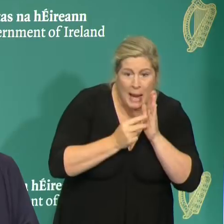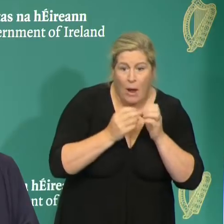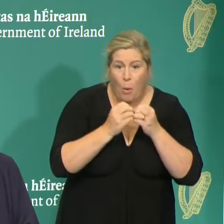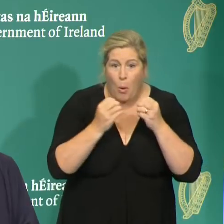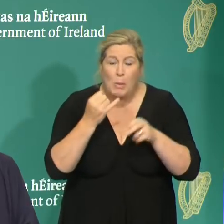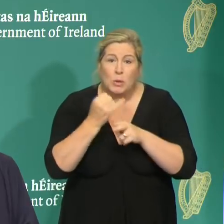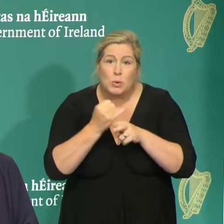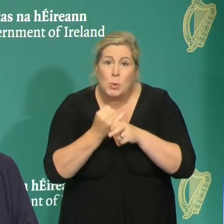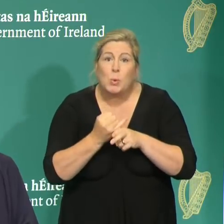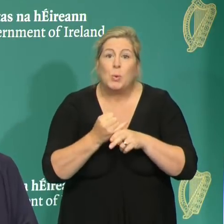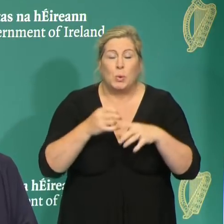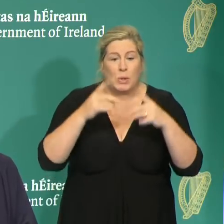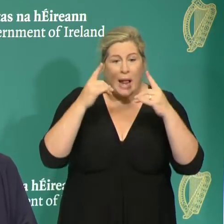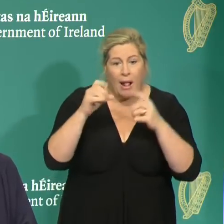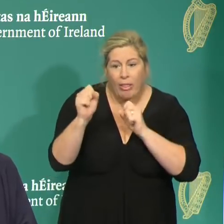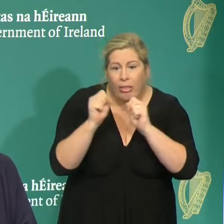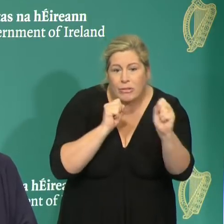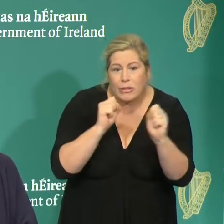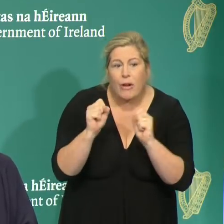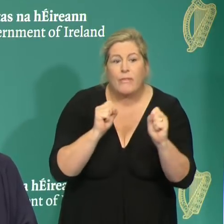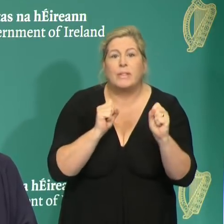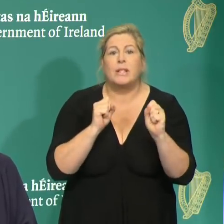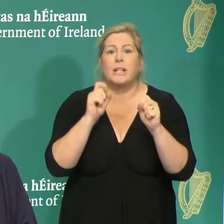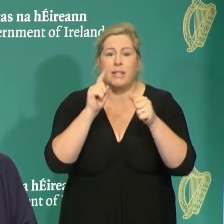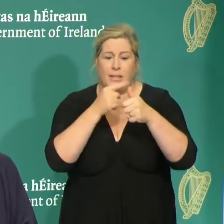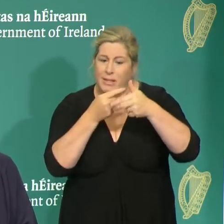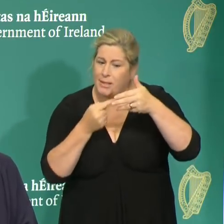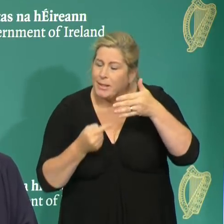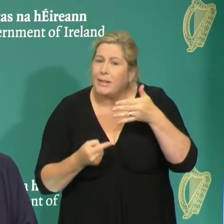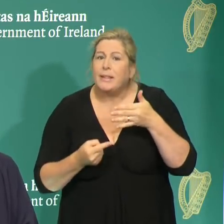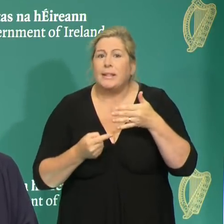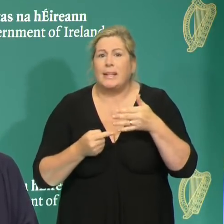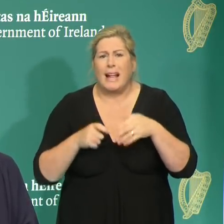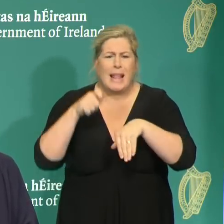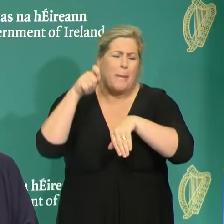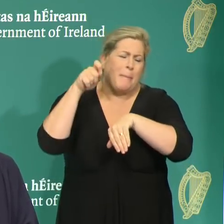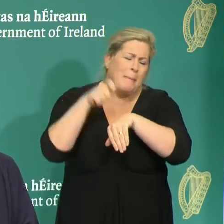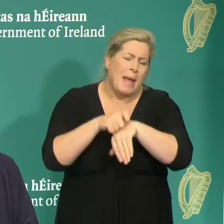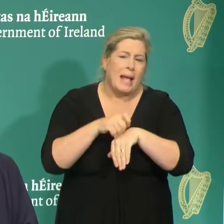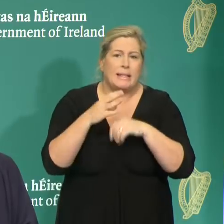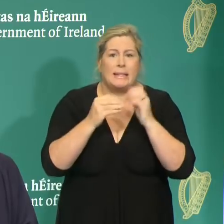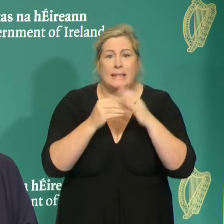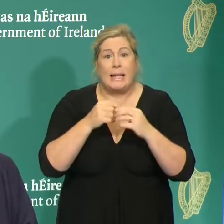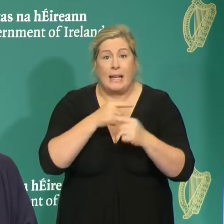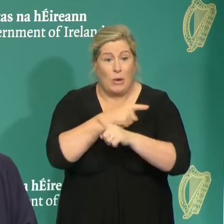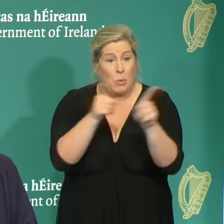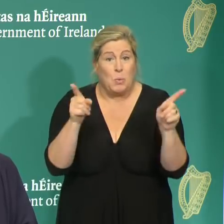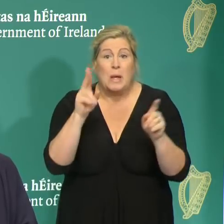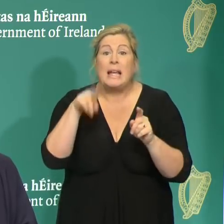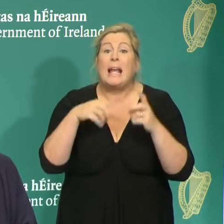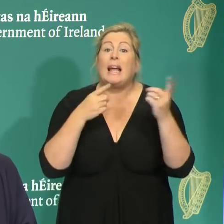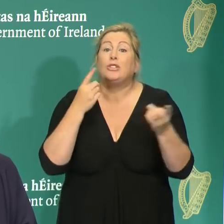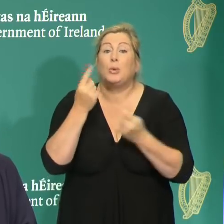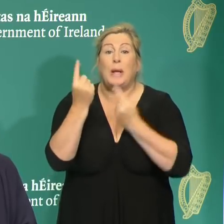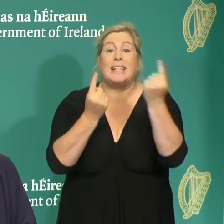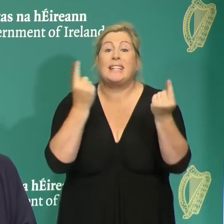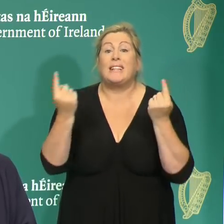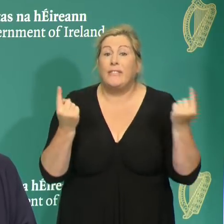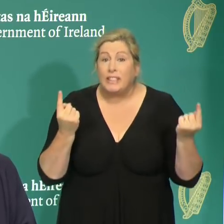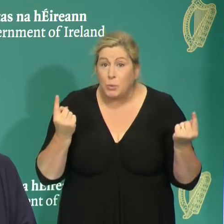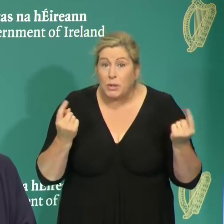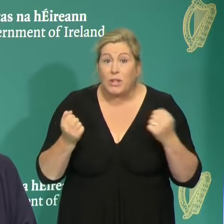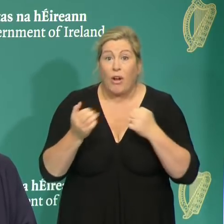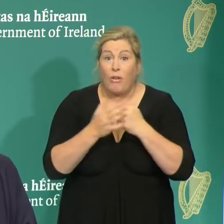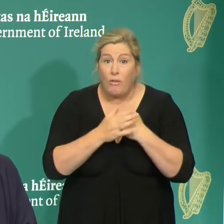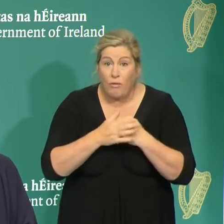of health services. Again, the best contribution we can make as individuals to the suppression of the